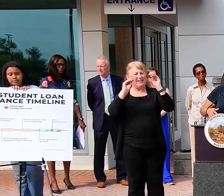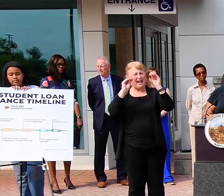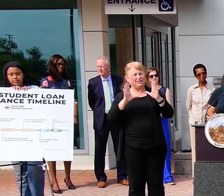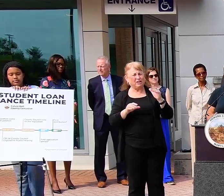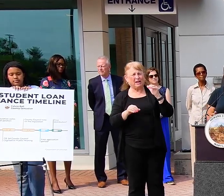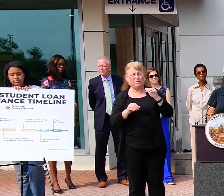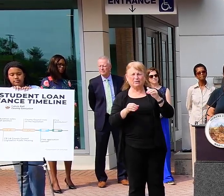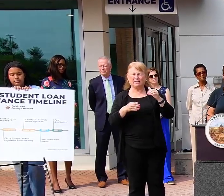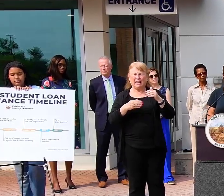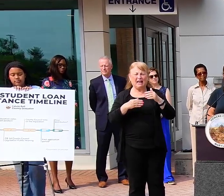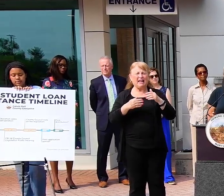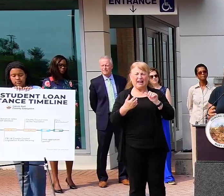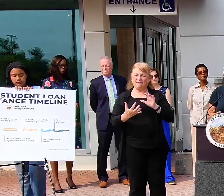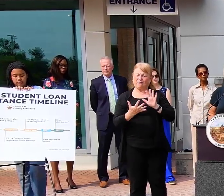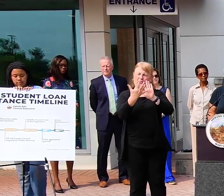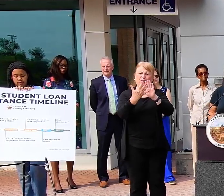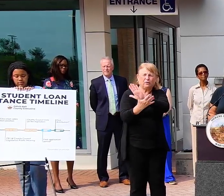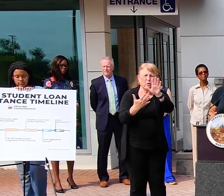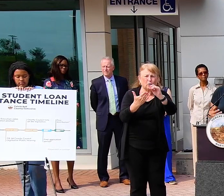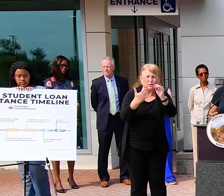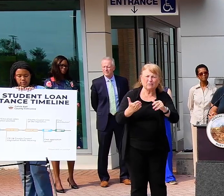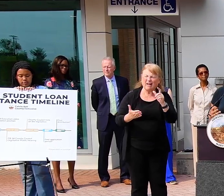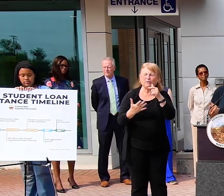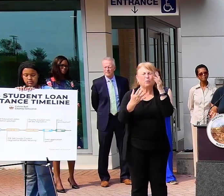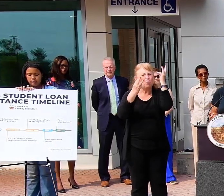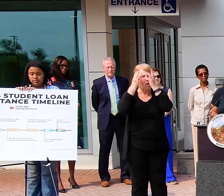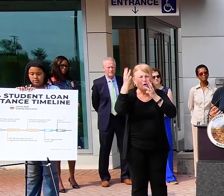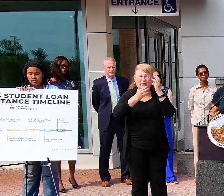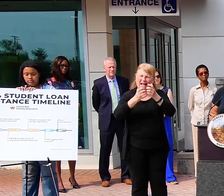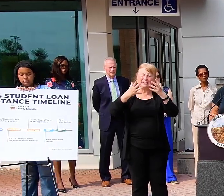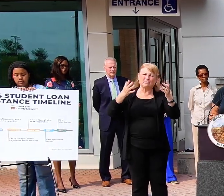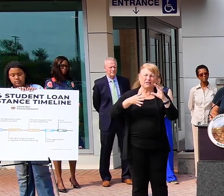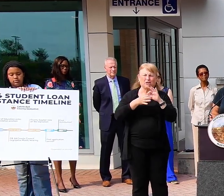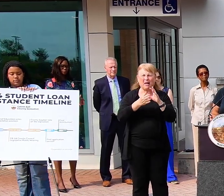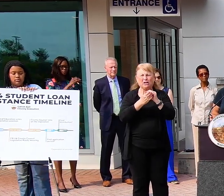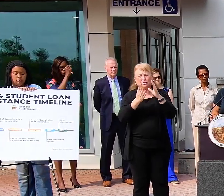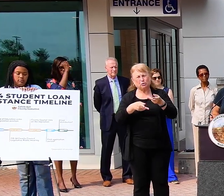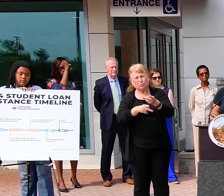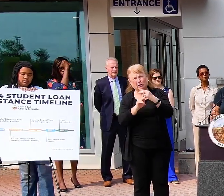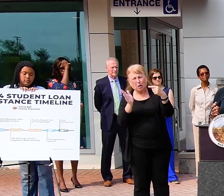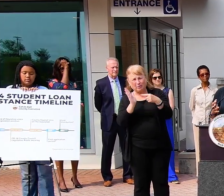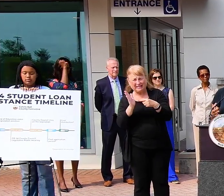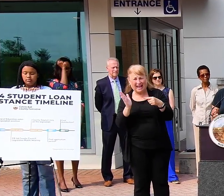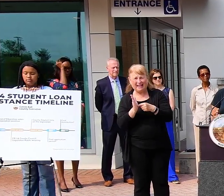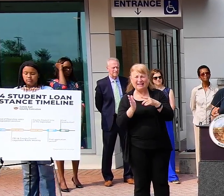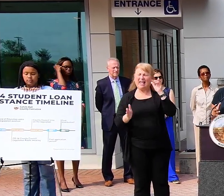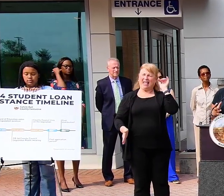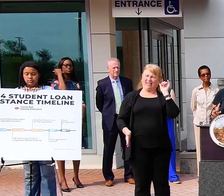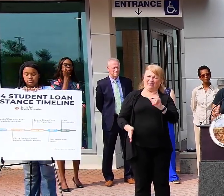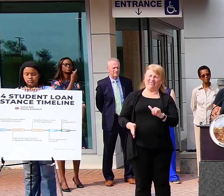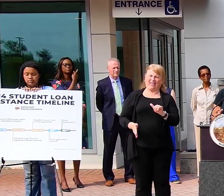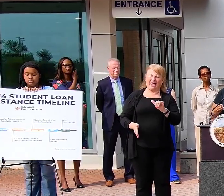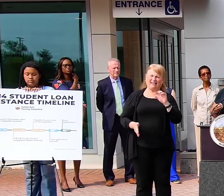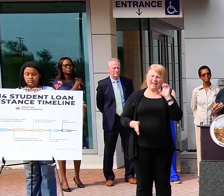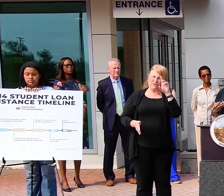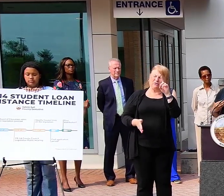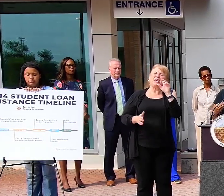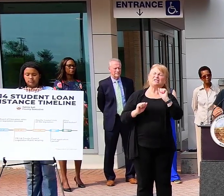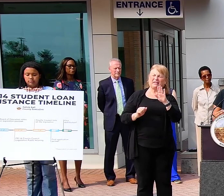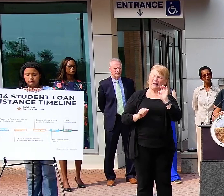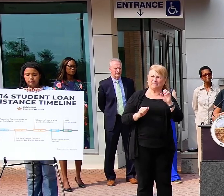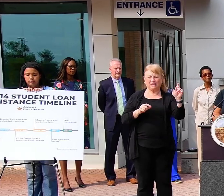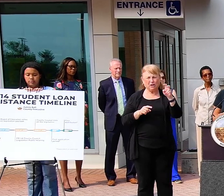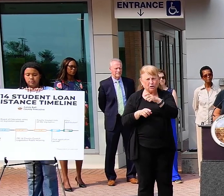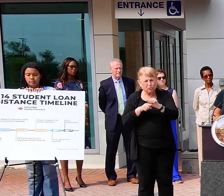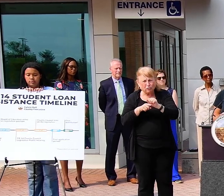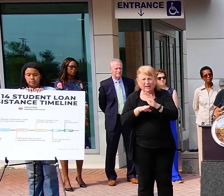educators in front of your students will not have to worry as much about student loan debt, and that education can be